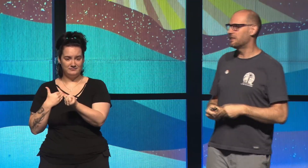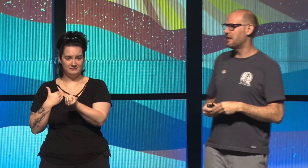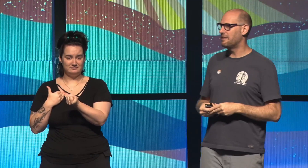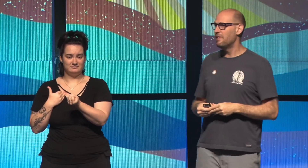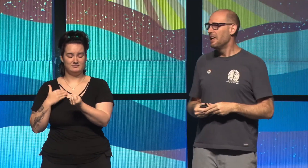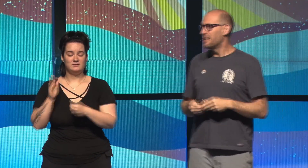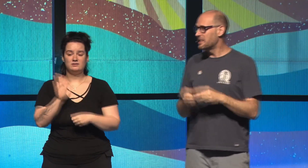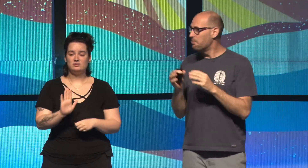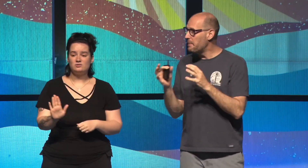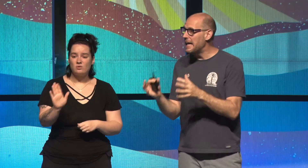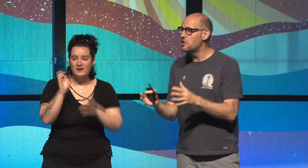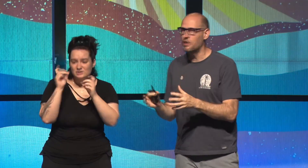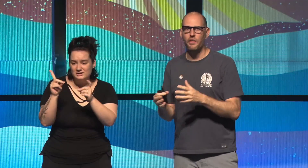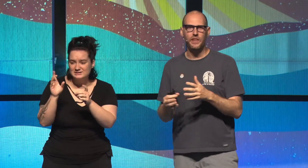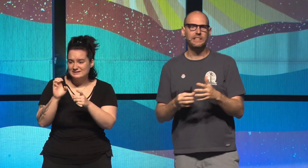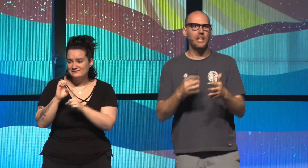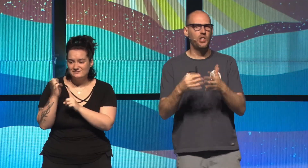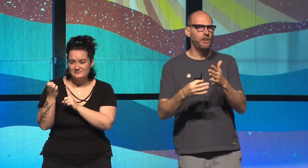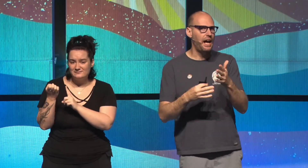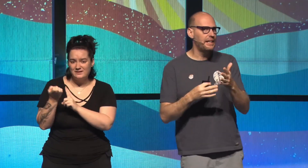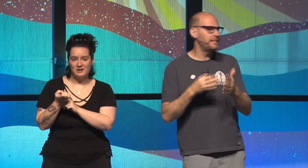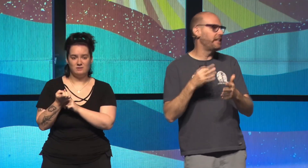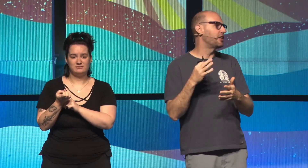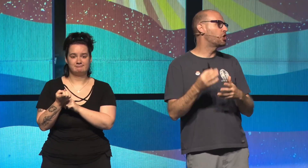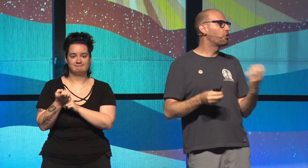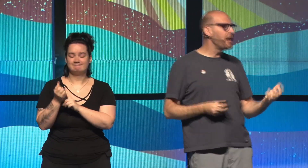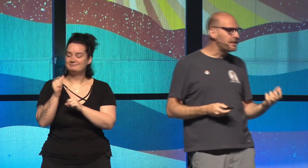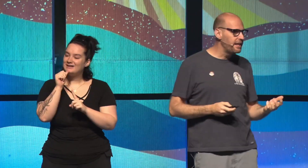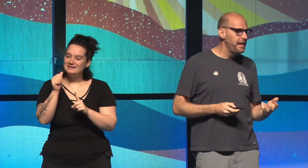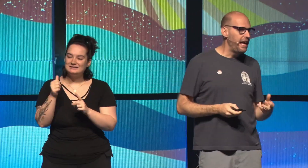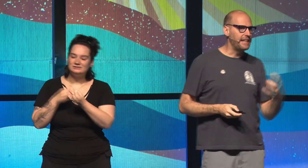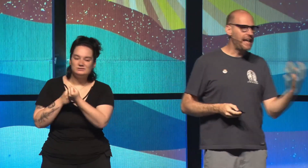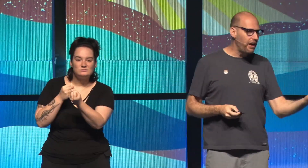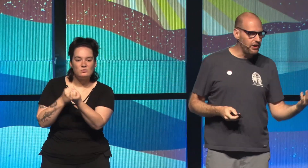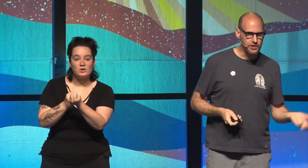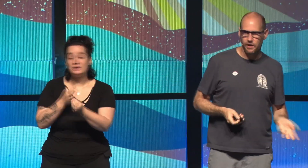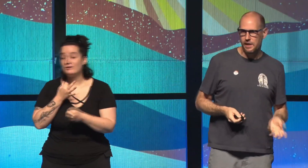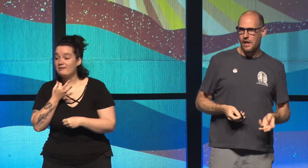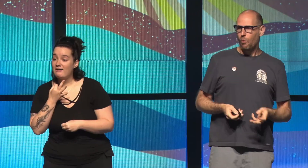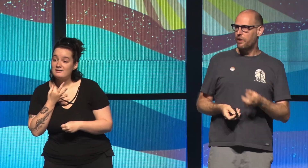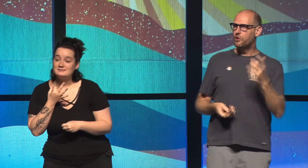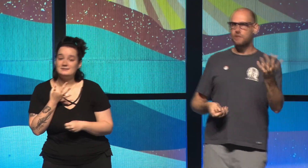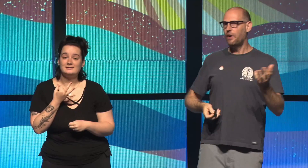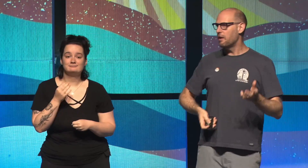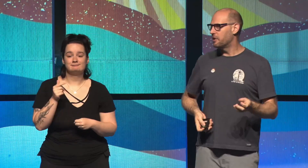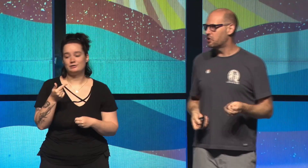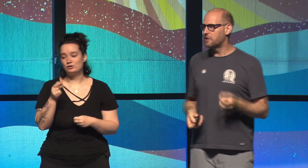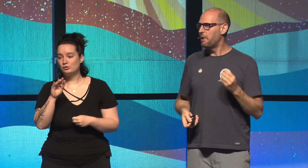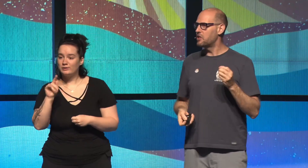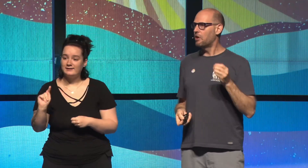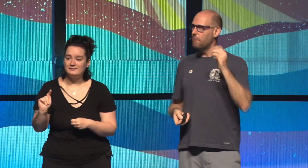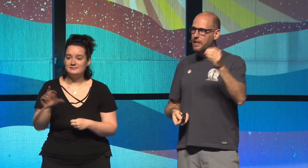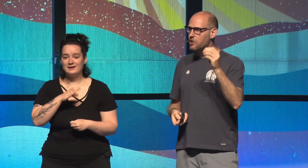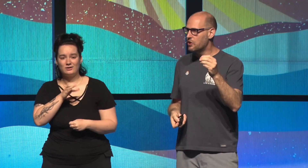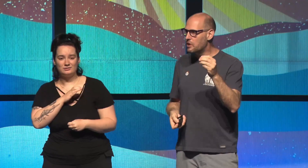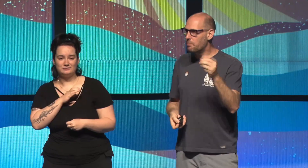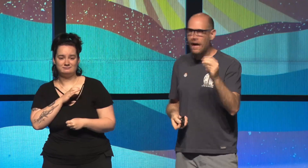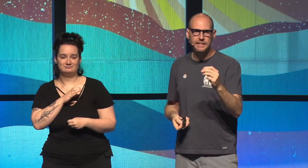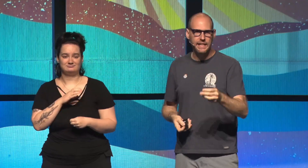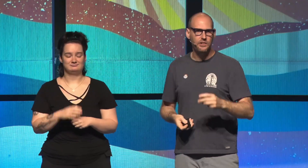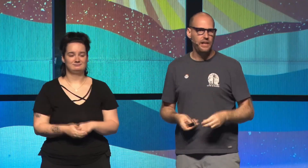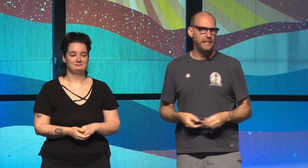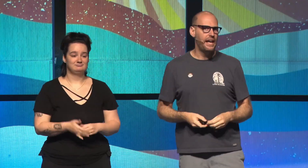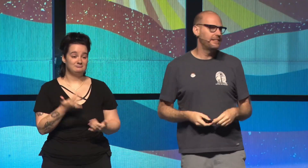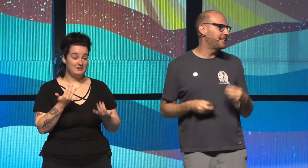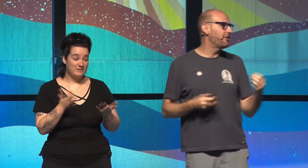environment doesn't major on things like curiosity and grit and character? What if those environments just major on making sure you can